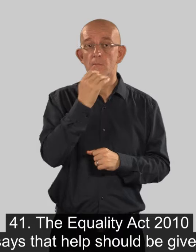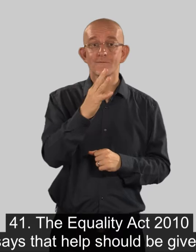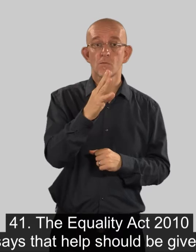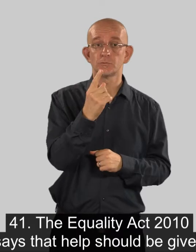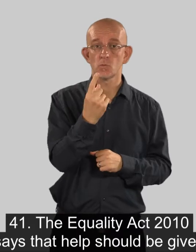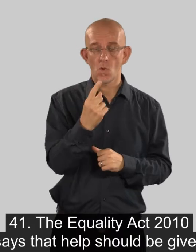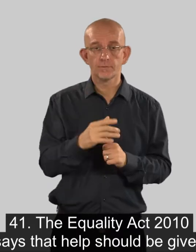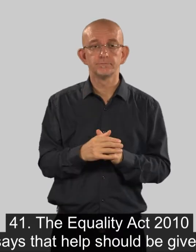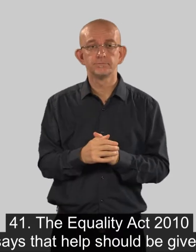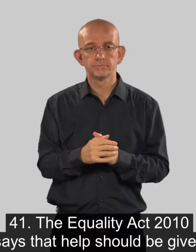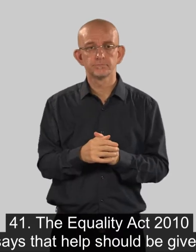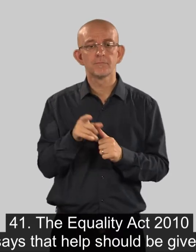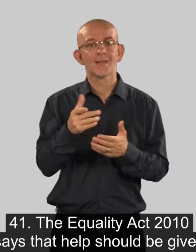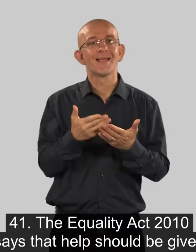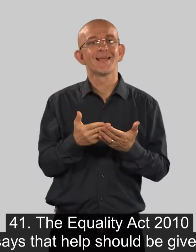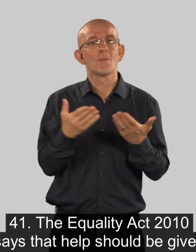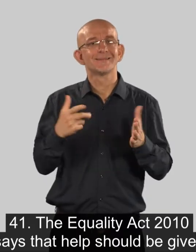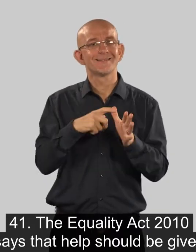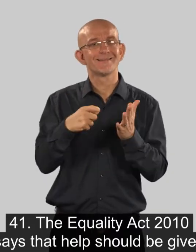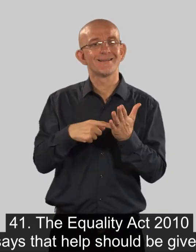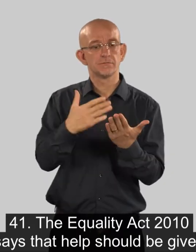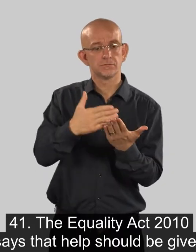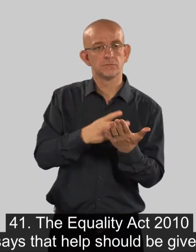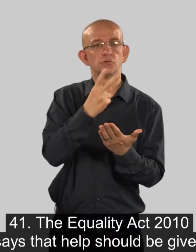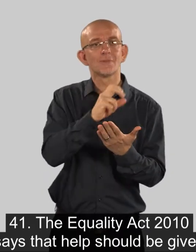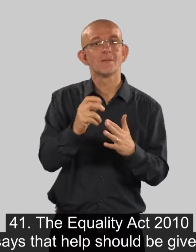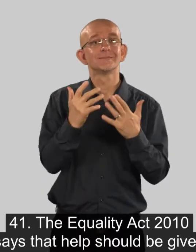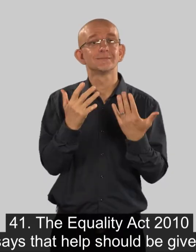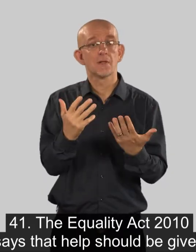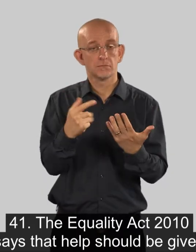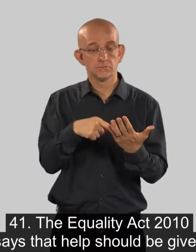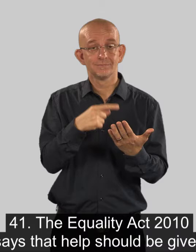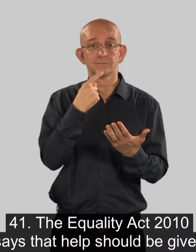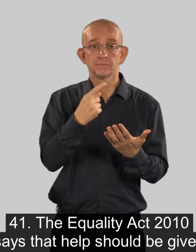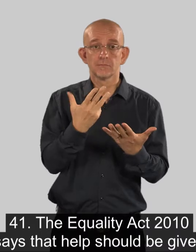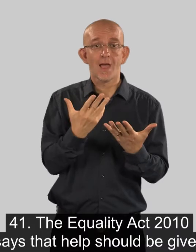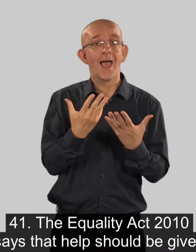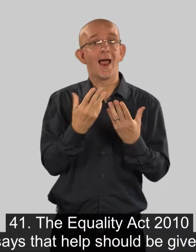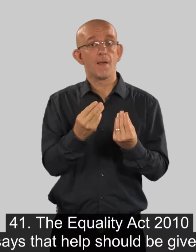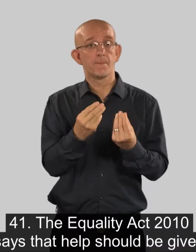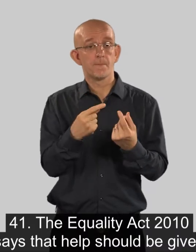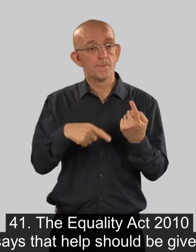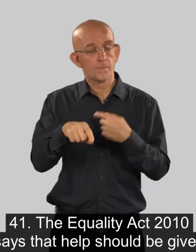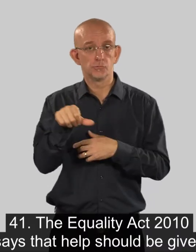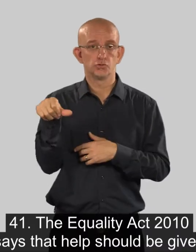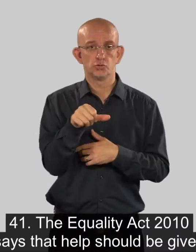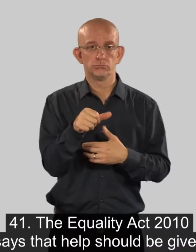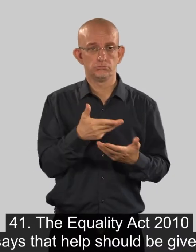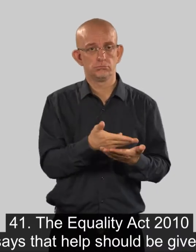41. The Equality Act 2010 says that help should be given to people who are deaf or have